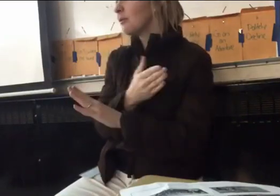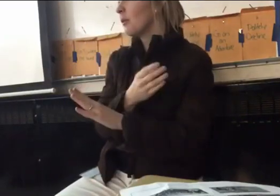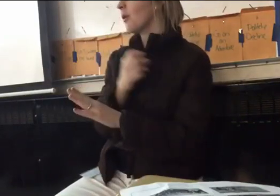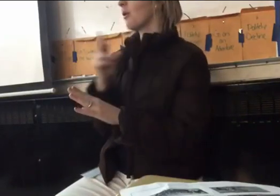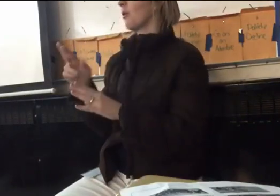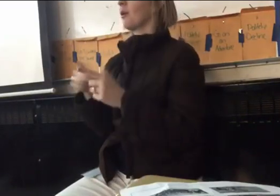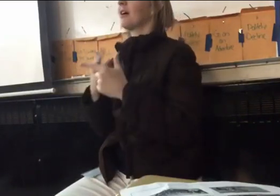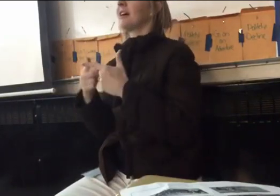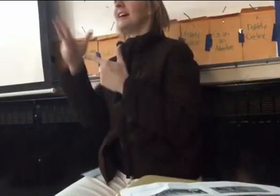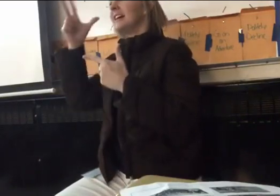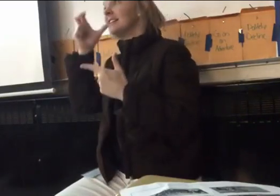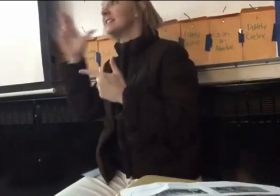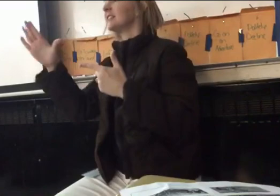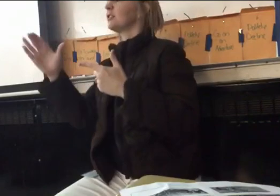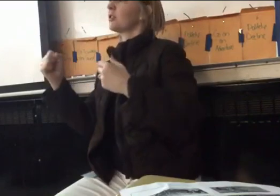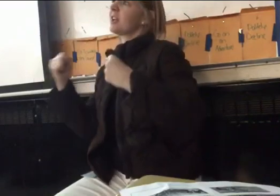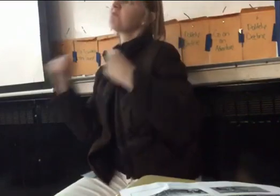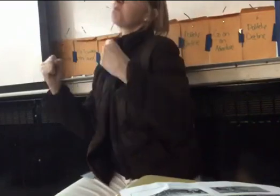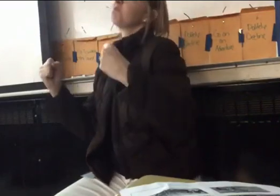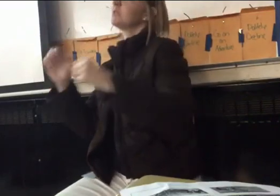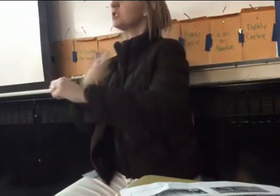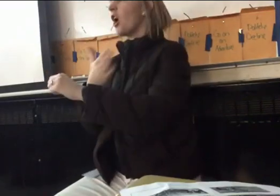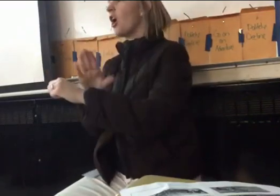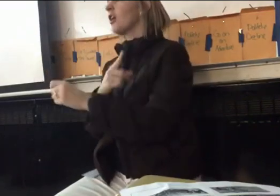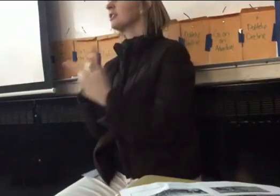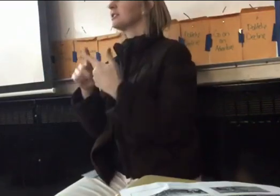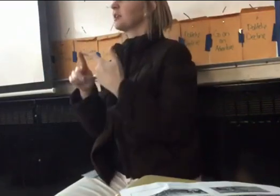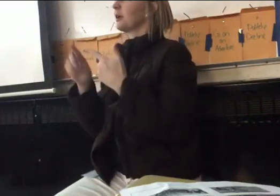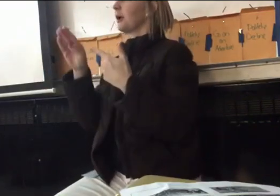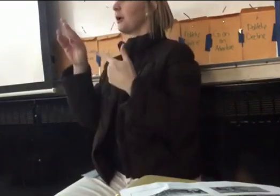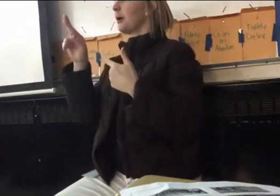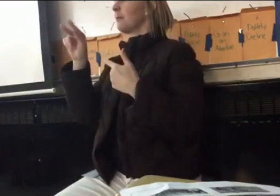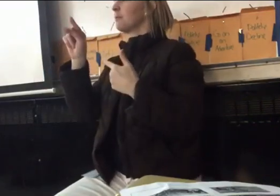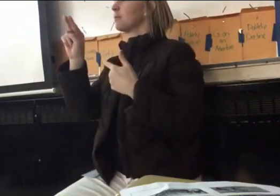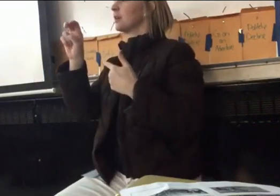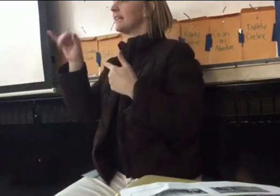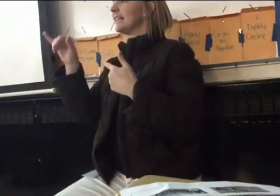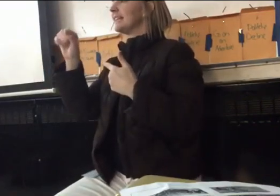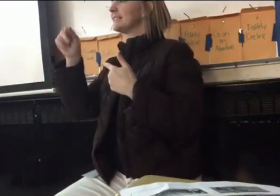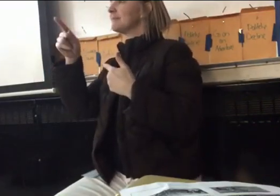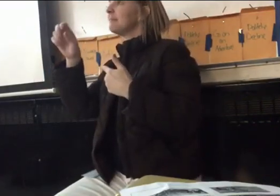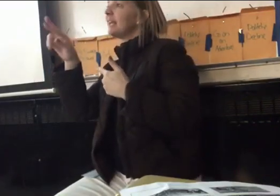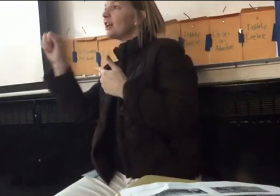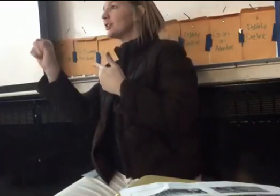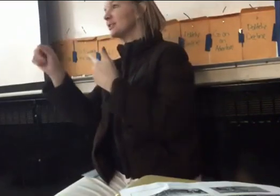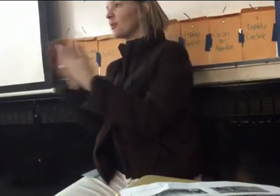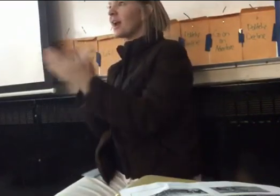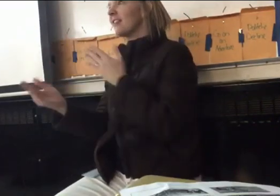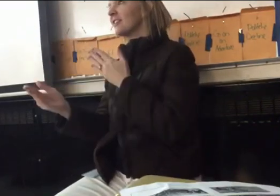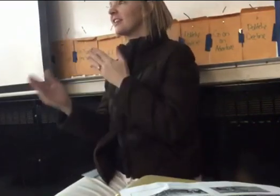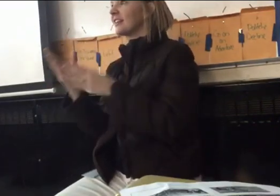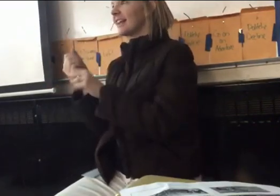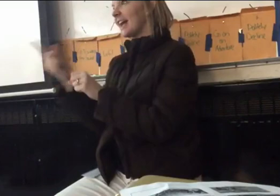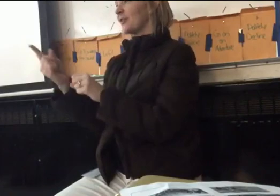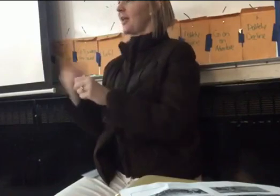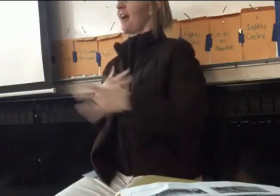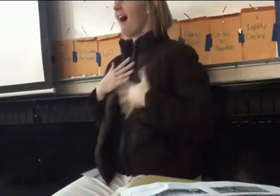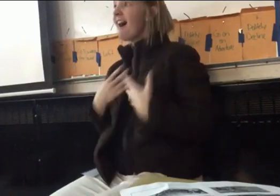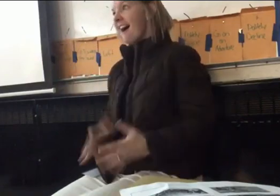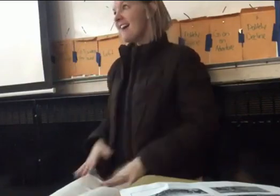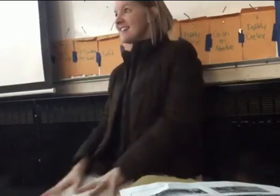beforehand, listen to like your pump-up songs or like your Britney Spears playlist before you come, something to get you really